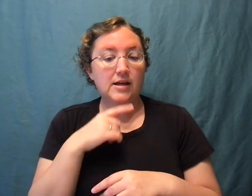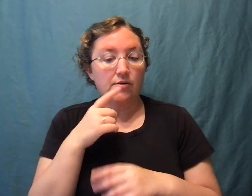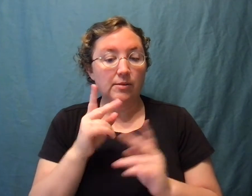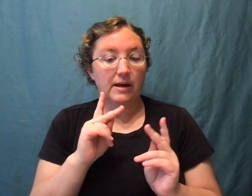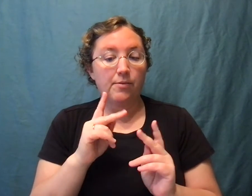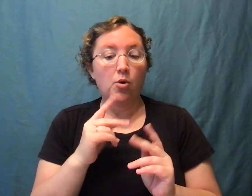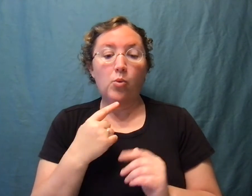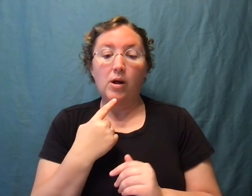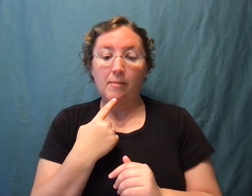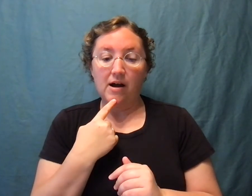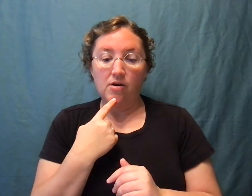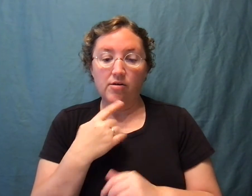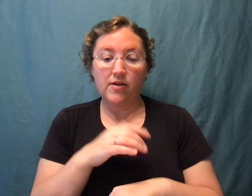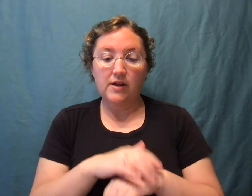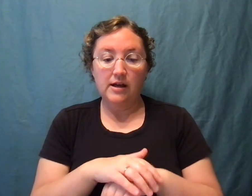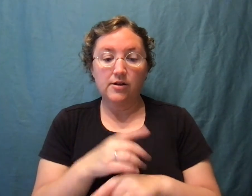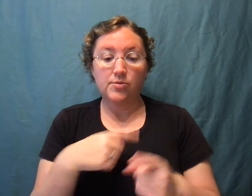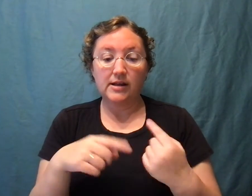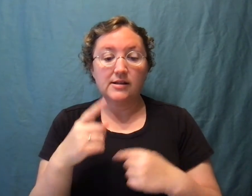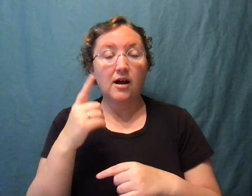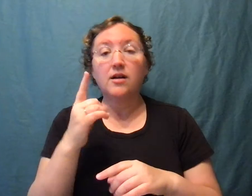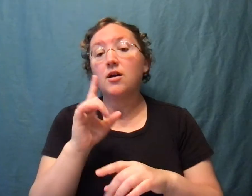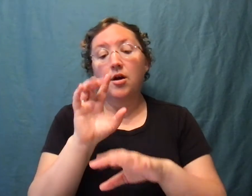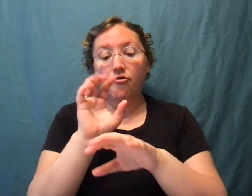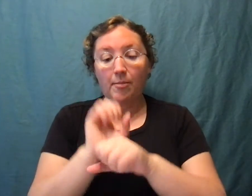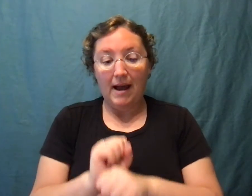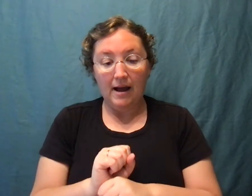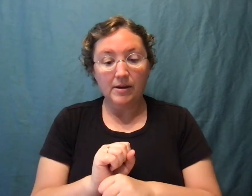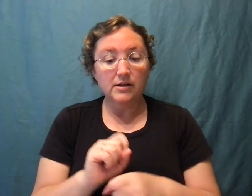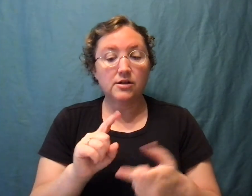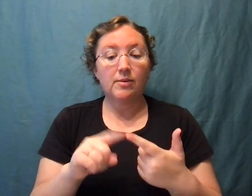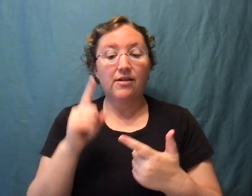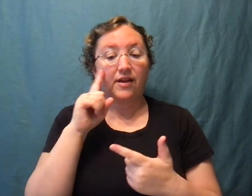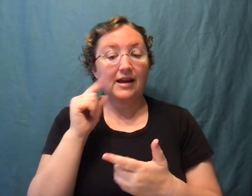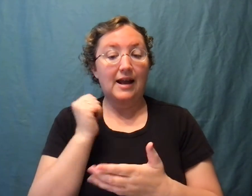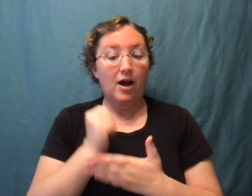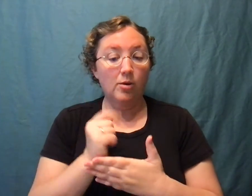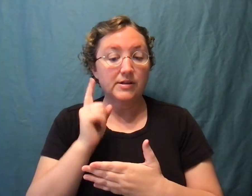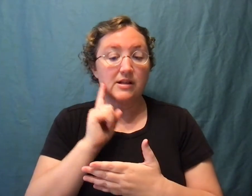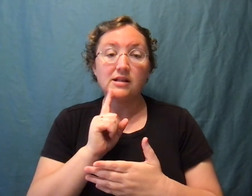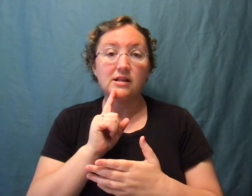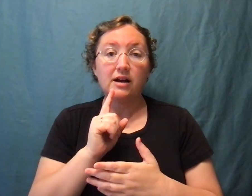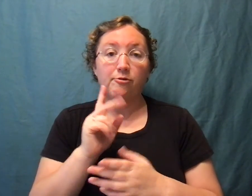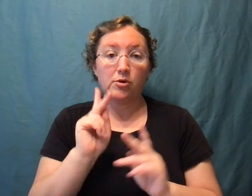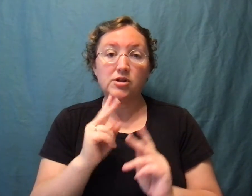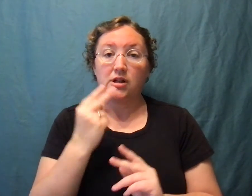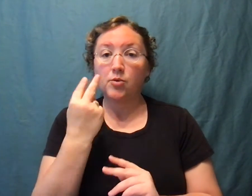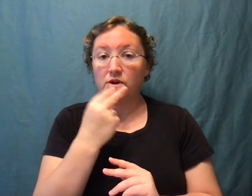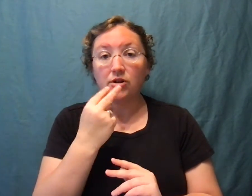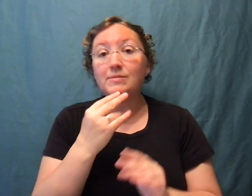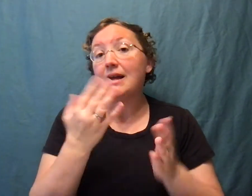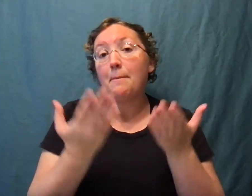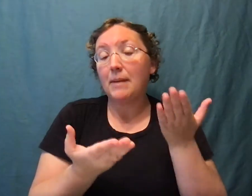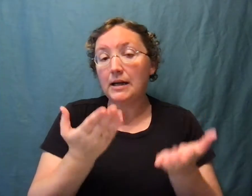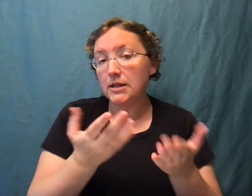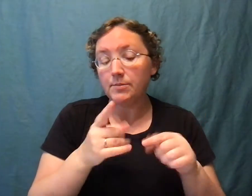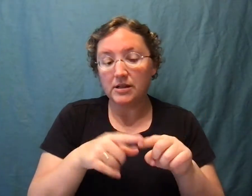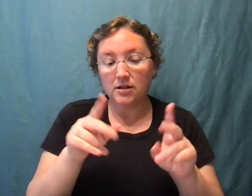Hearing people will mouth the English when they sign. From habit, you might think it helps the deaf person read your lips, and it might. It depends on the